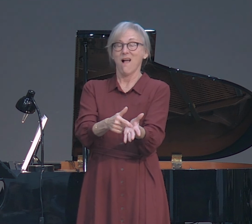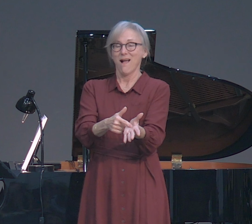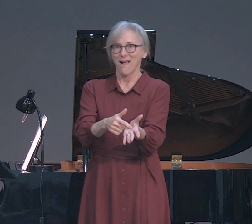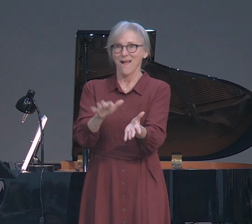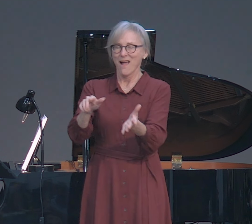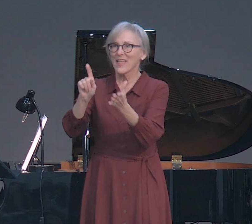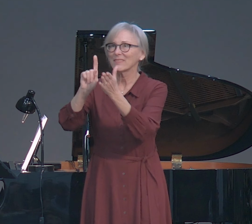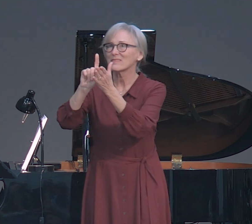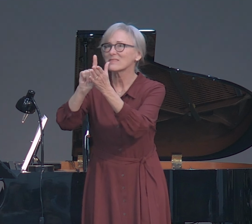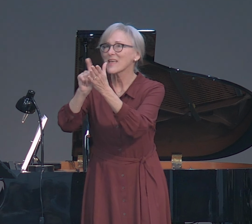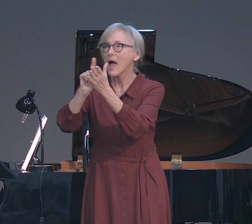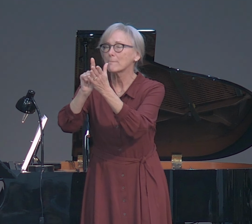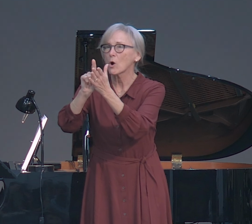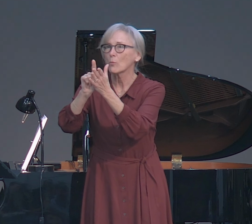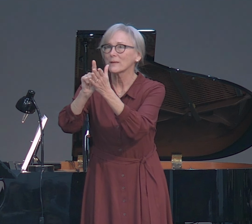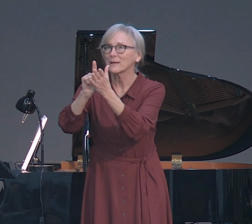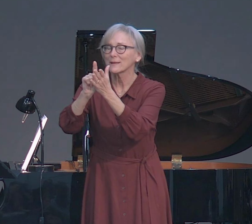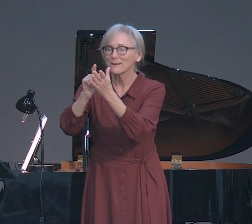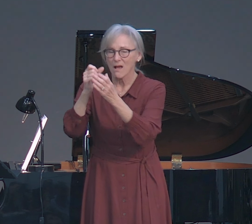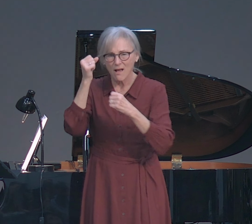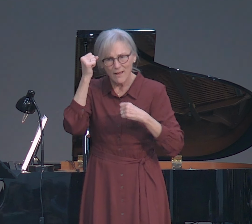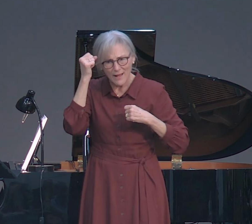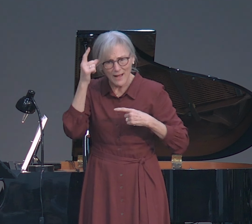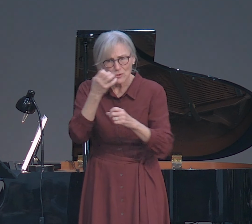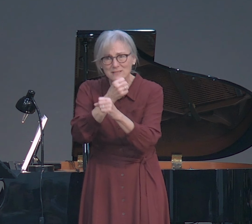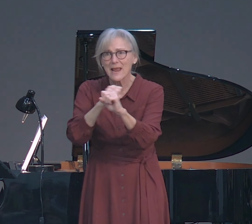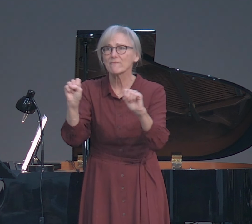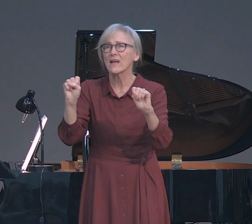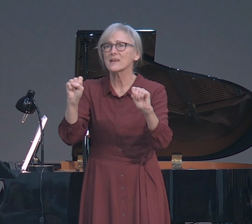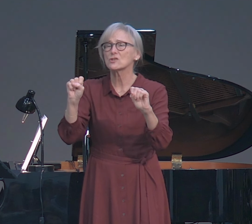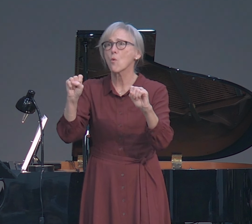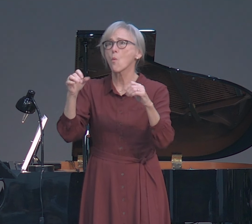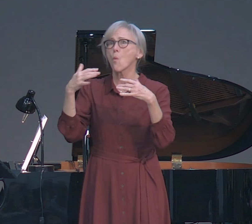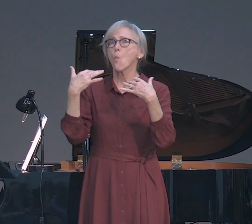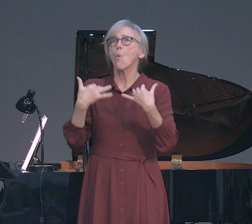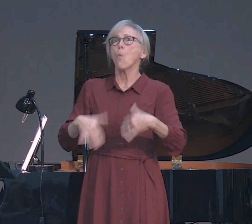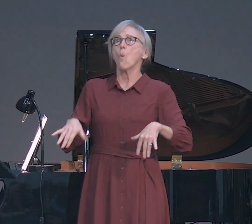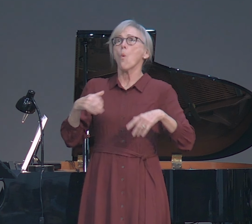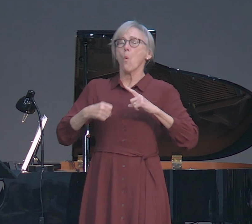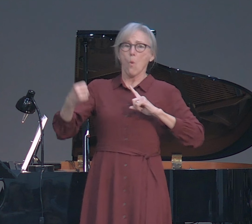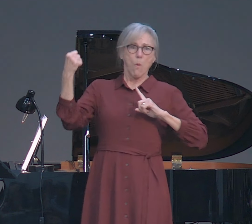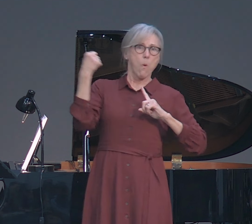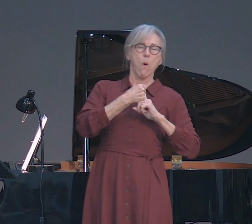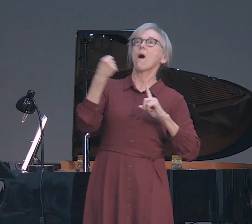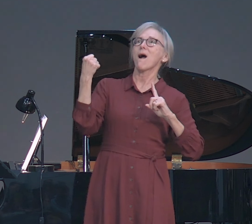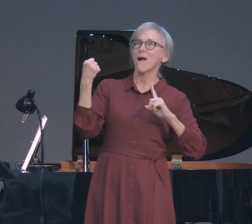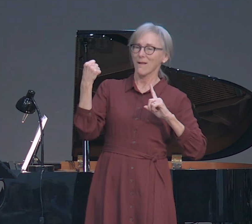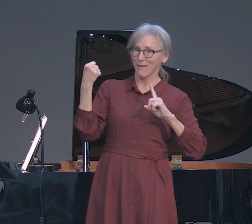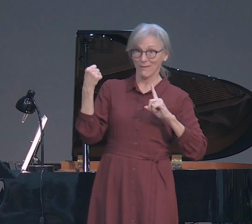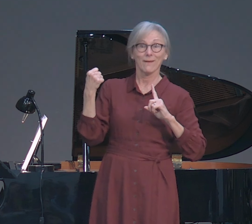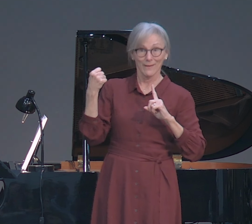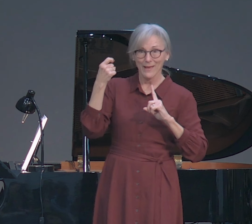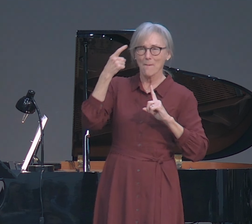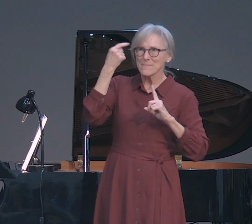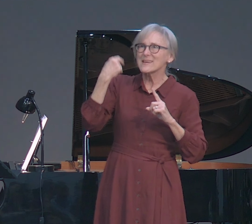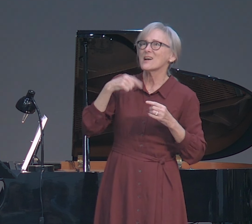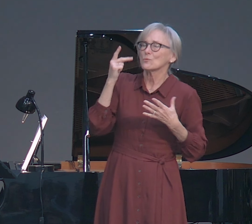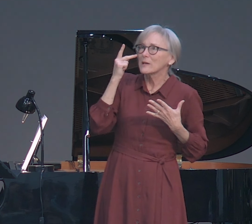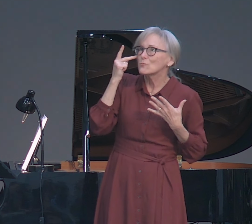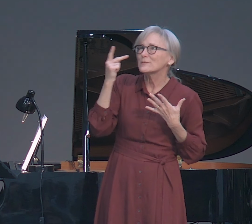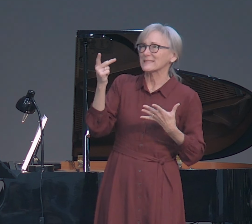going to shake us the way it will in that moment. Because we will understand in the